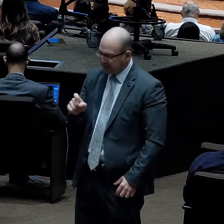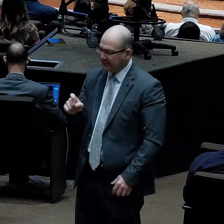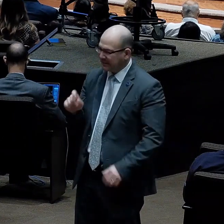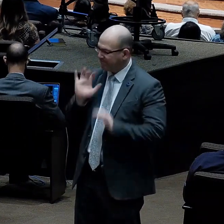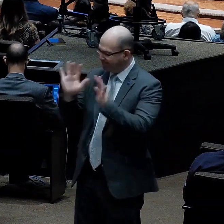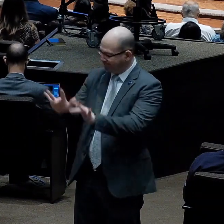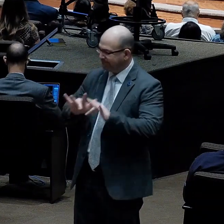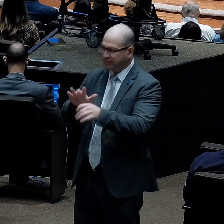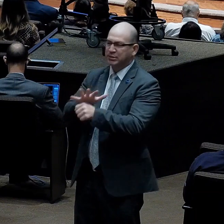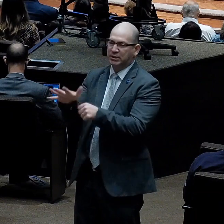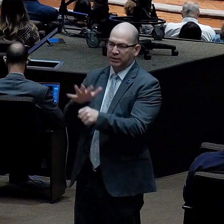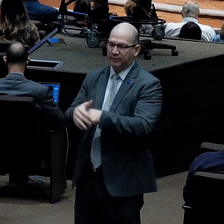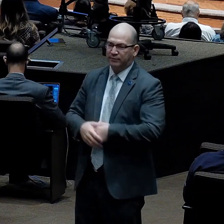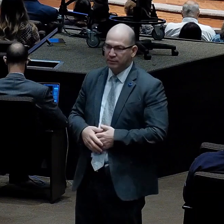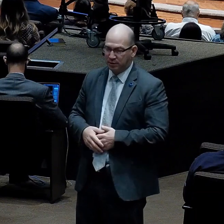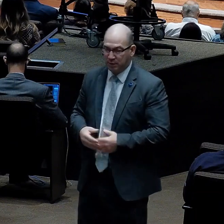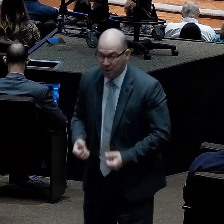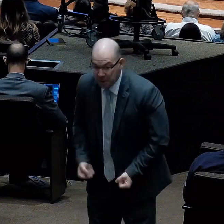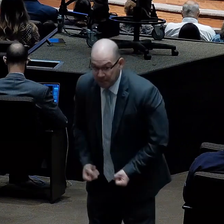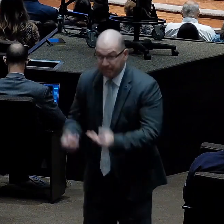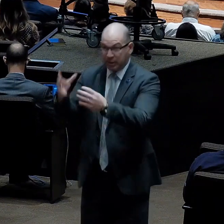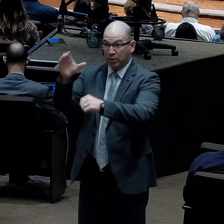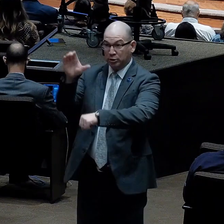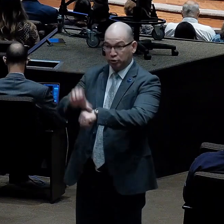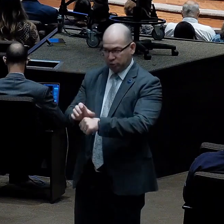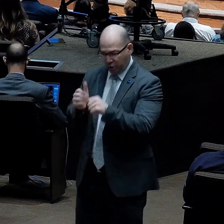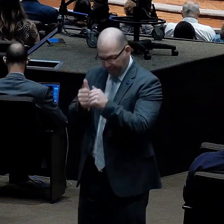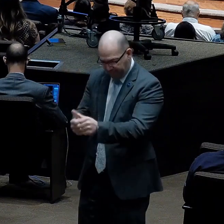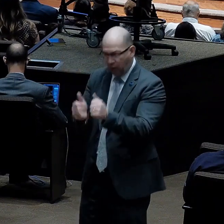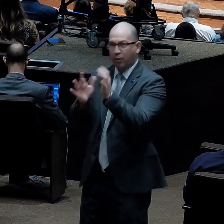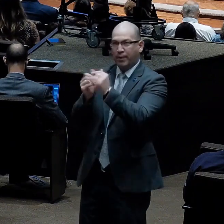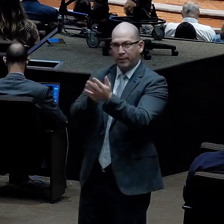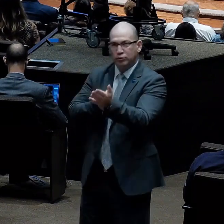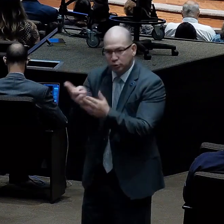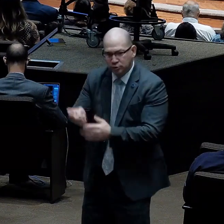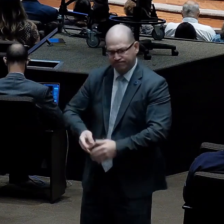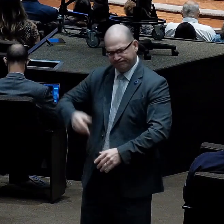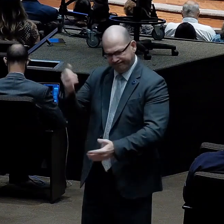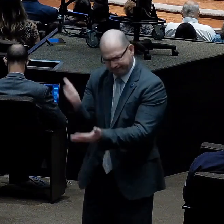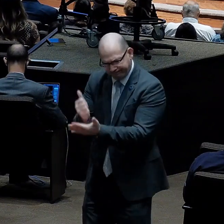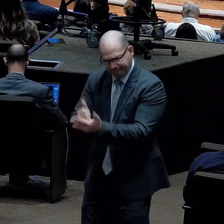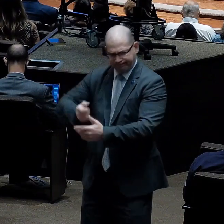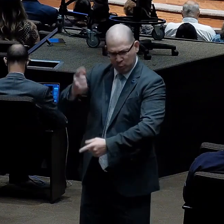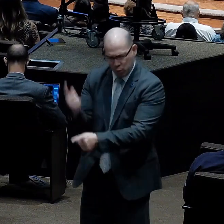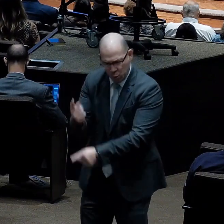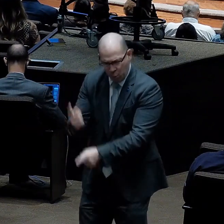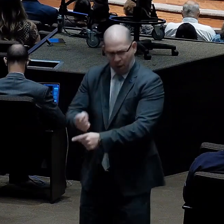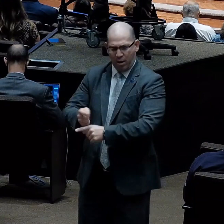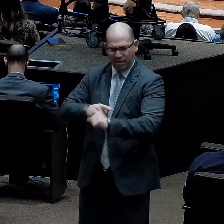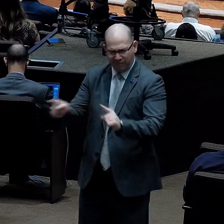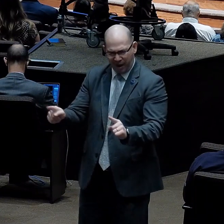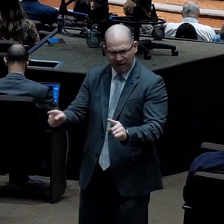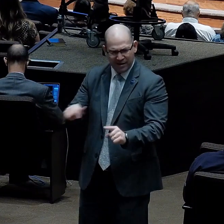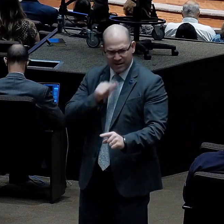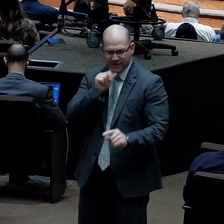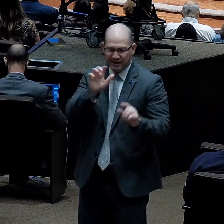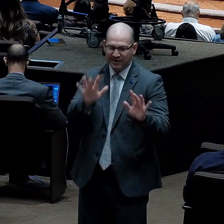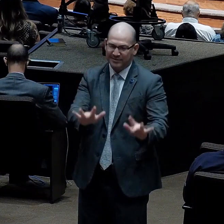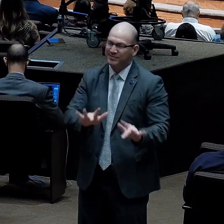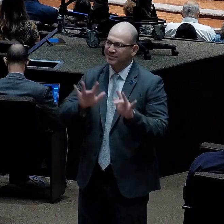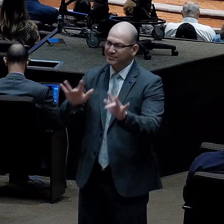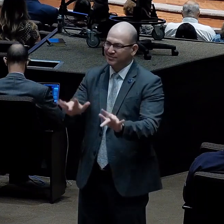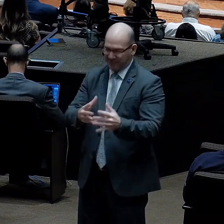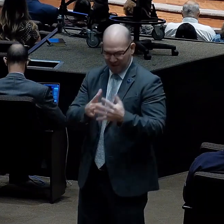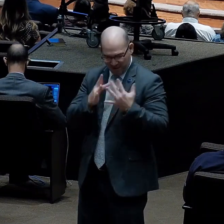how to dot the I and cross the T in their fundamental doctrine. And yet they are not given to mercifully